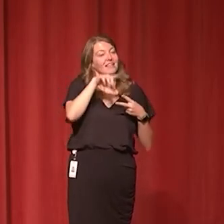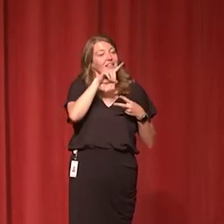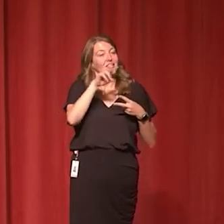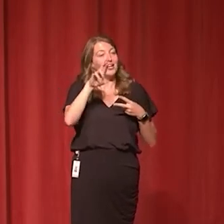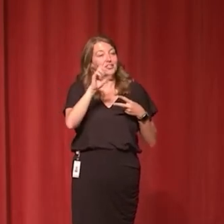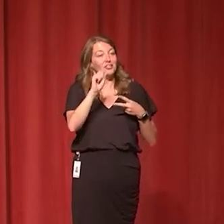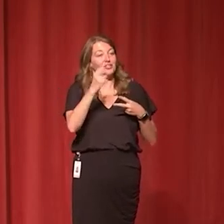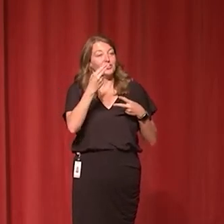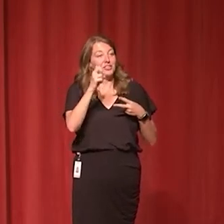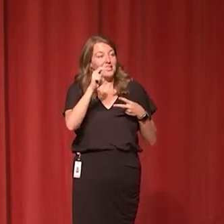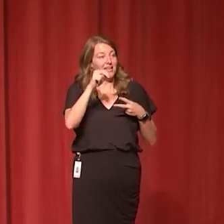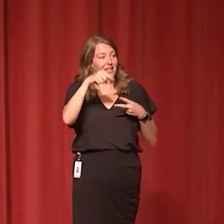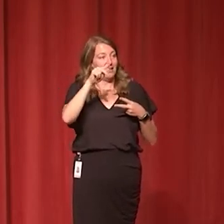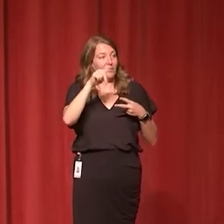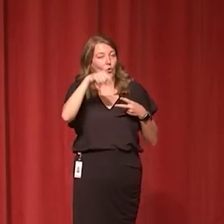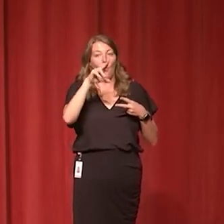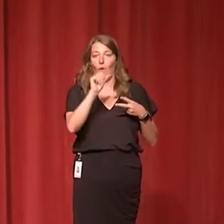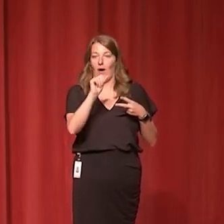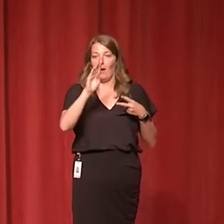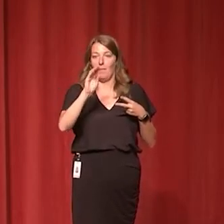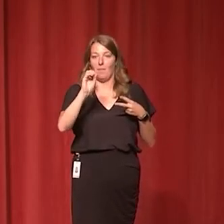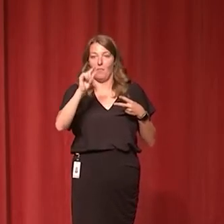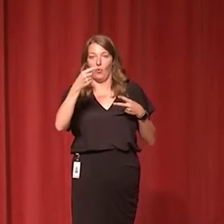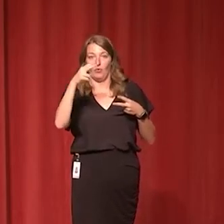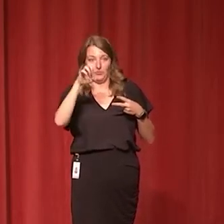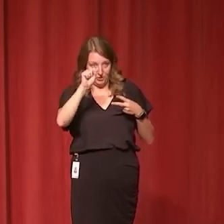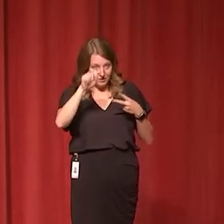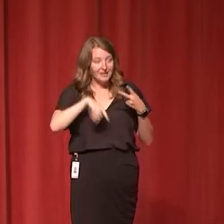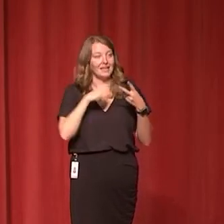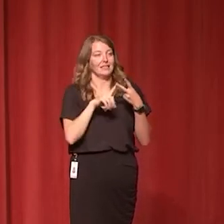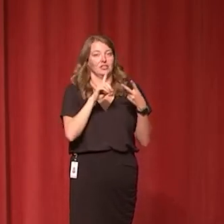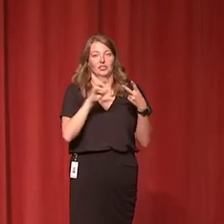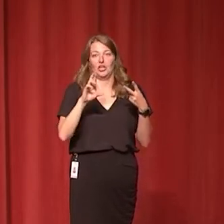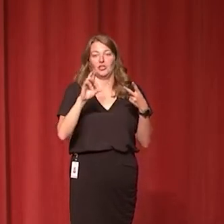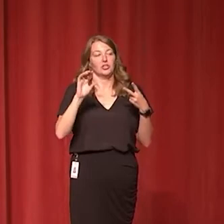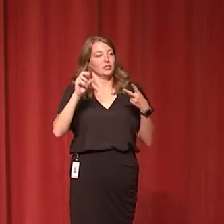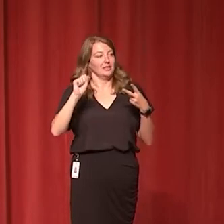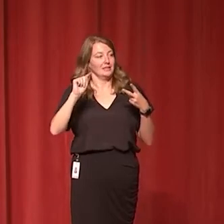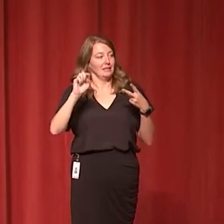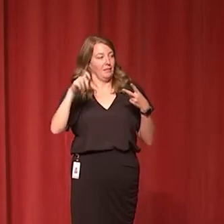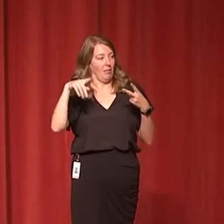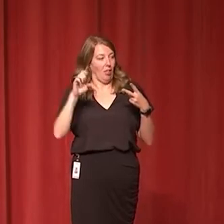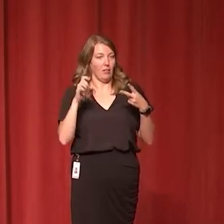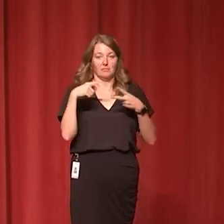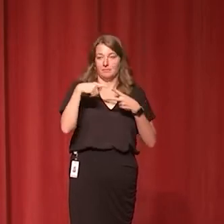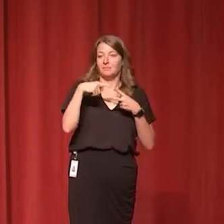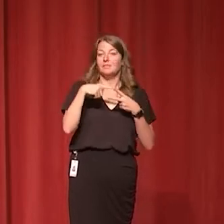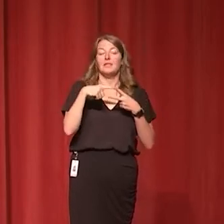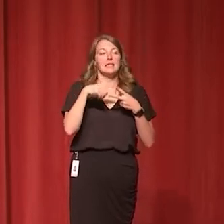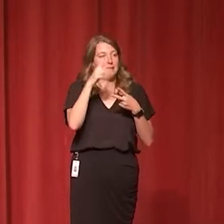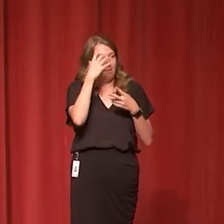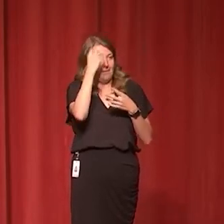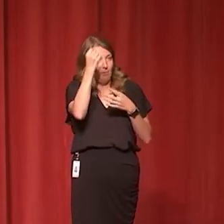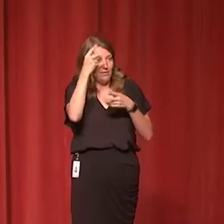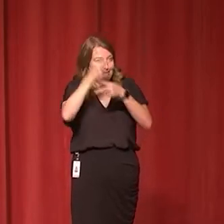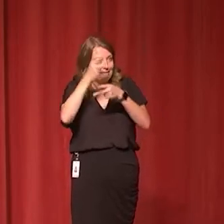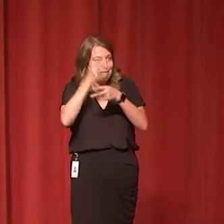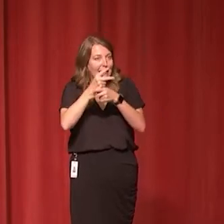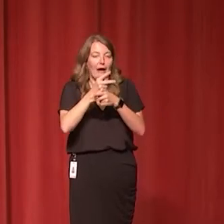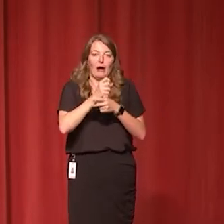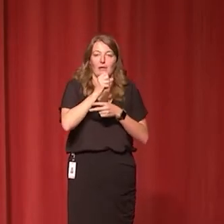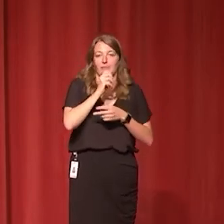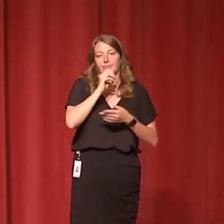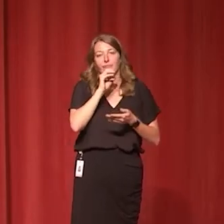Shaniqua Bogues and Dr. Jack Temple. Dr. Bogues is a memory care geriatrician and faculty member in the Division